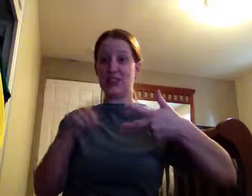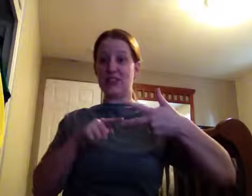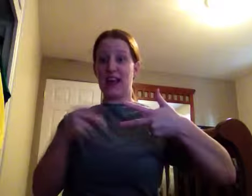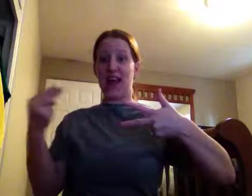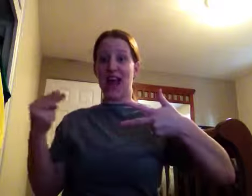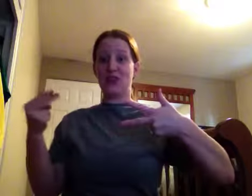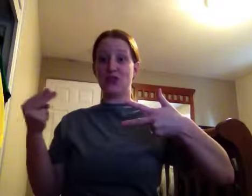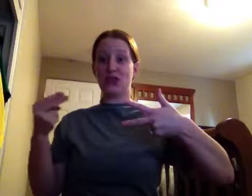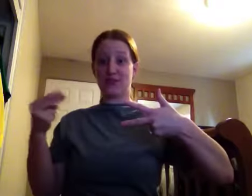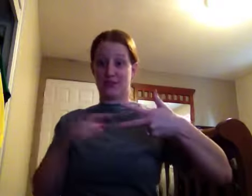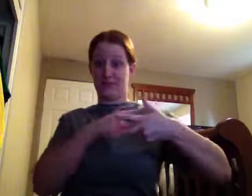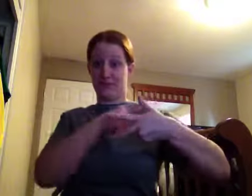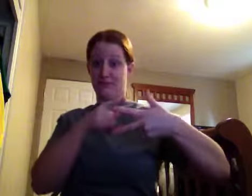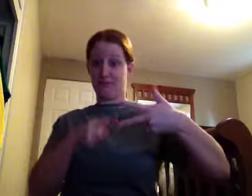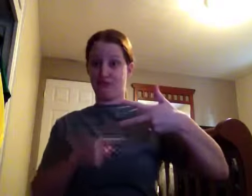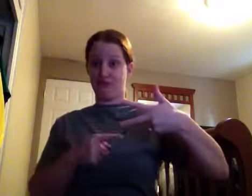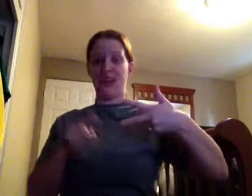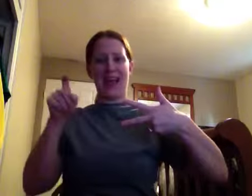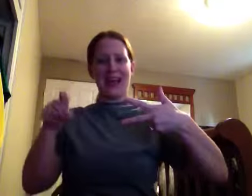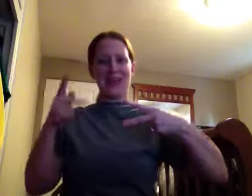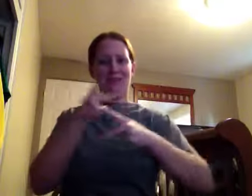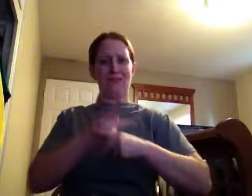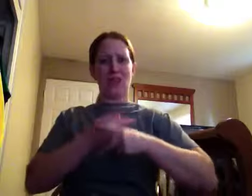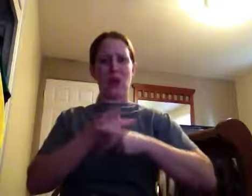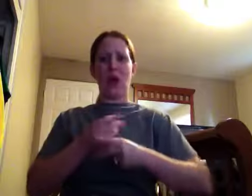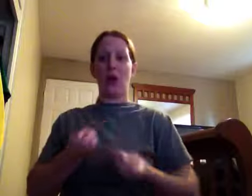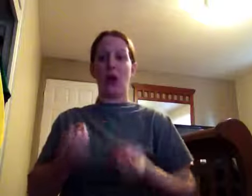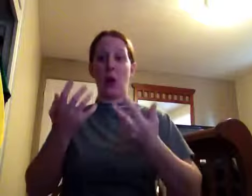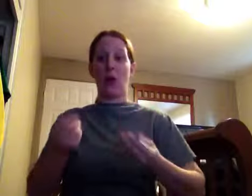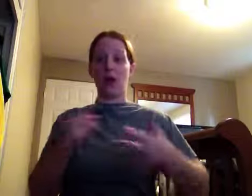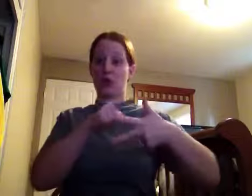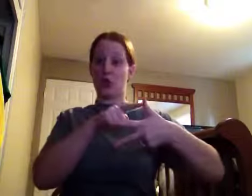Now, I need to figure out how much aluminum I have. I have 1 aluminum, don't I?